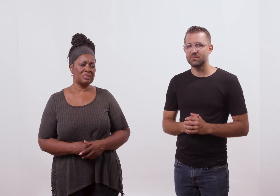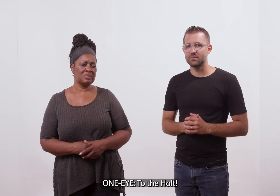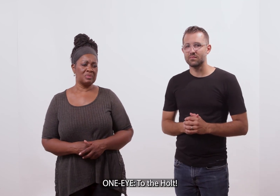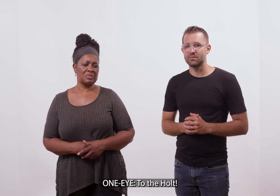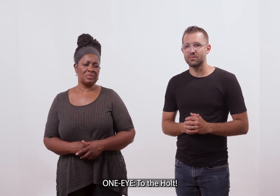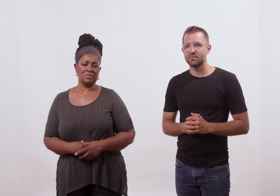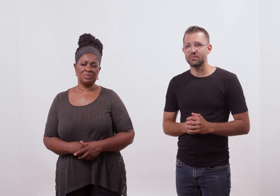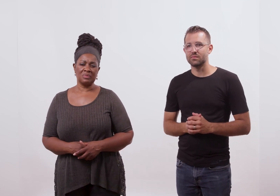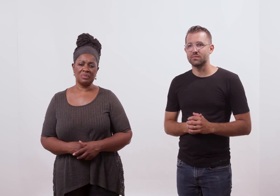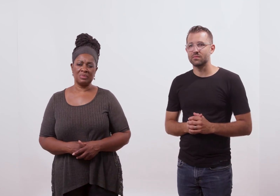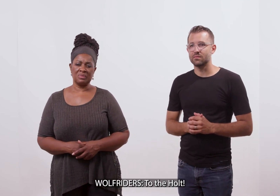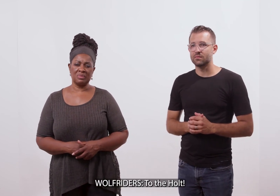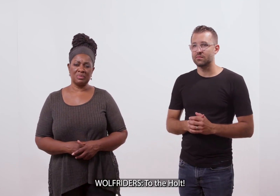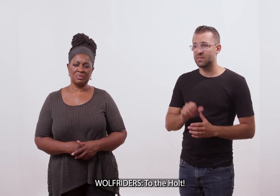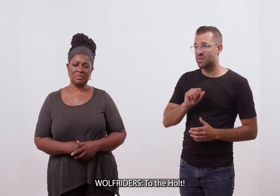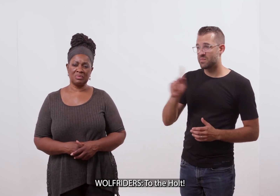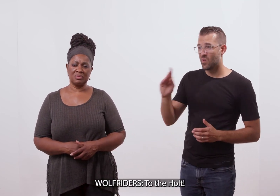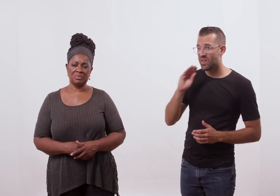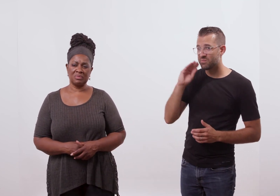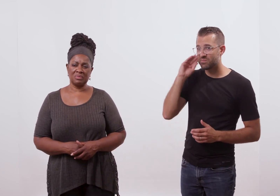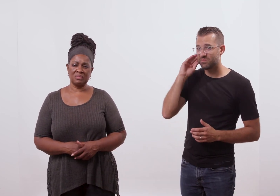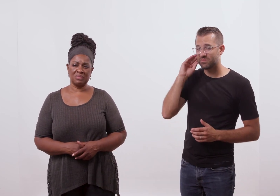To the holt. To the holt!